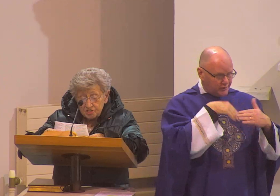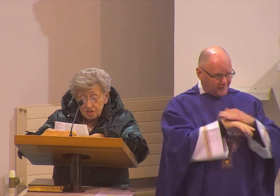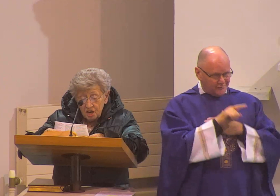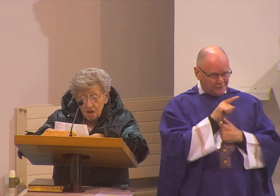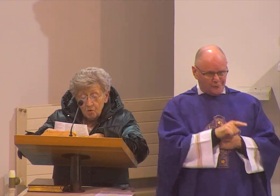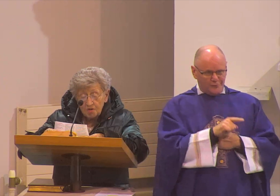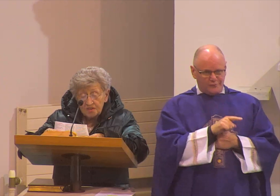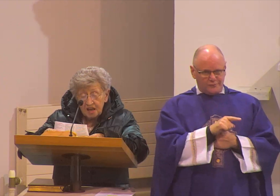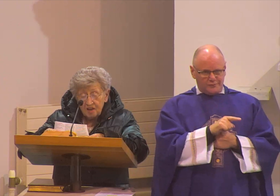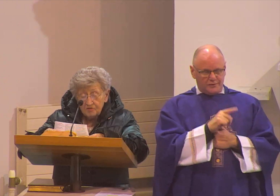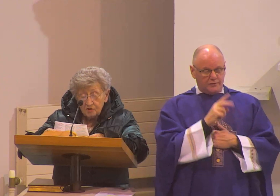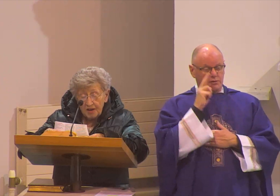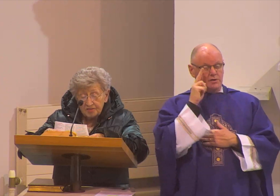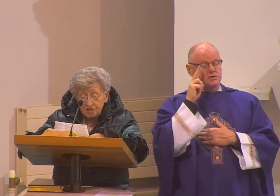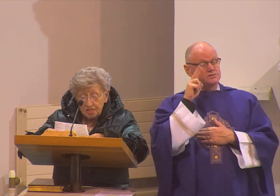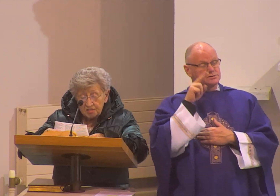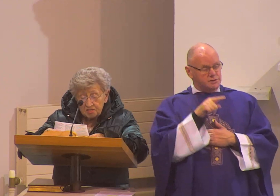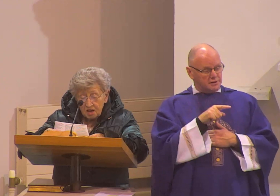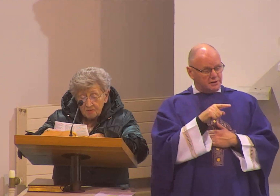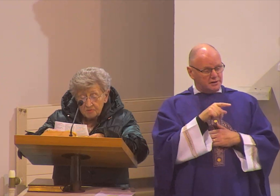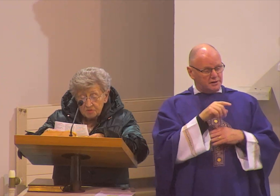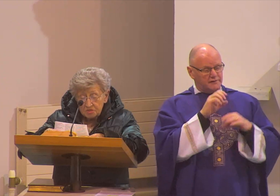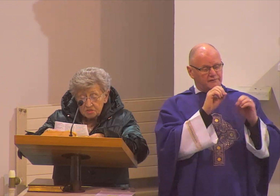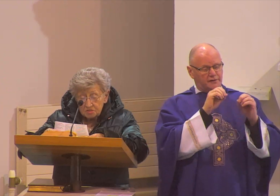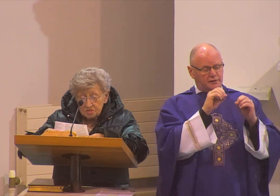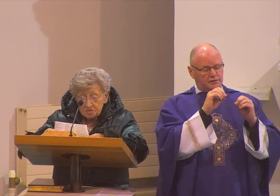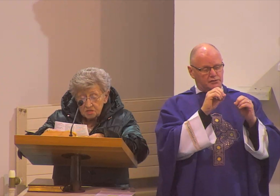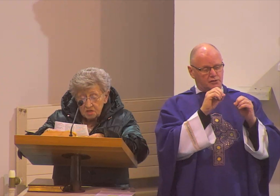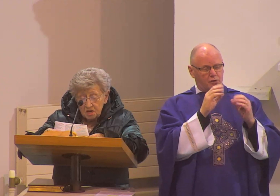finished when the day of Christ Jesus comes.